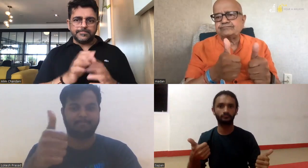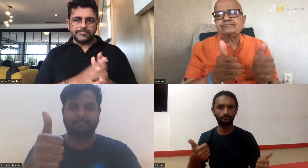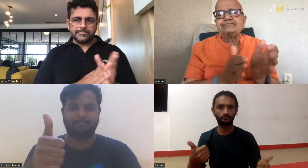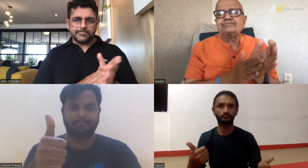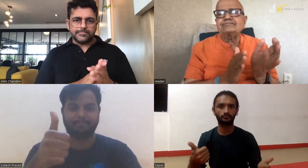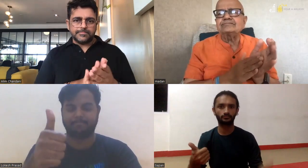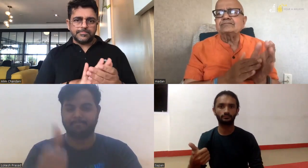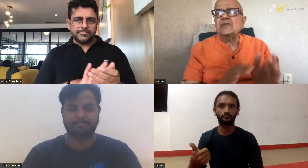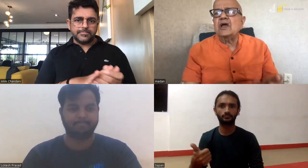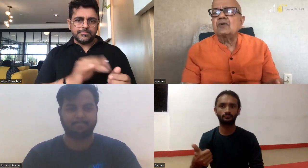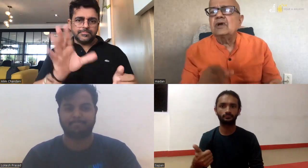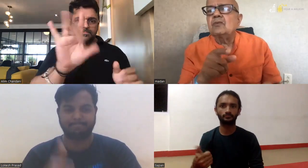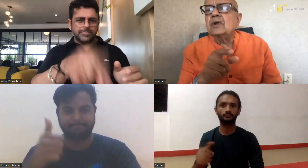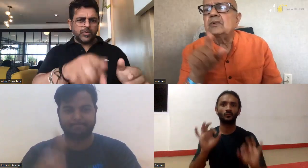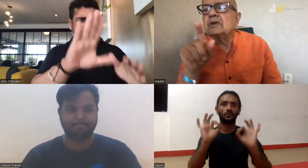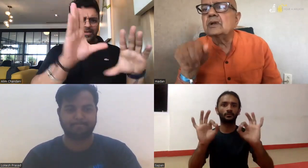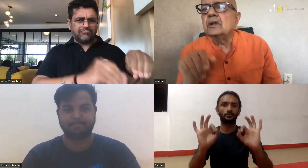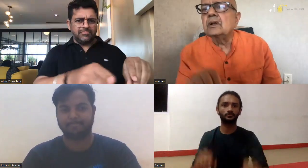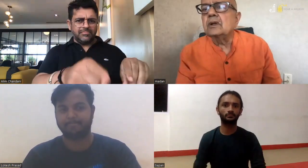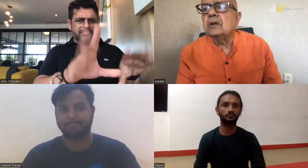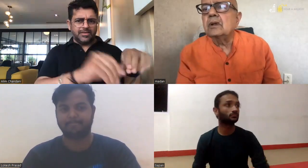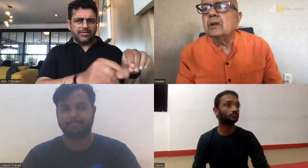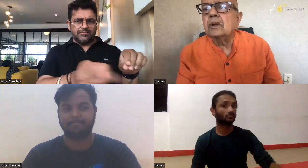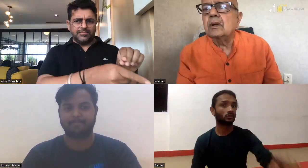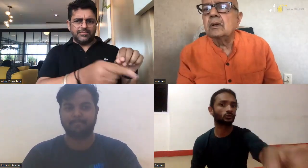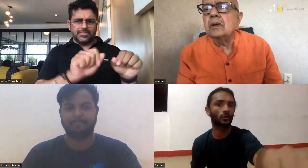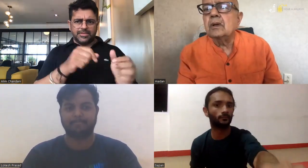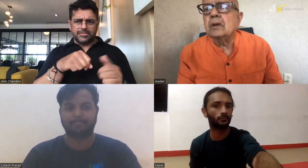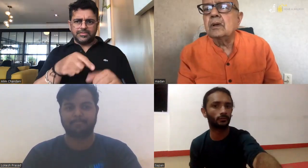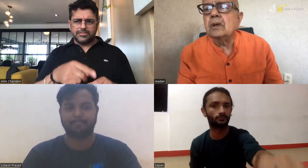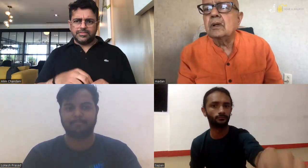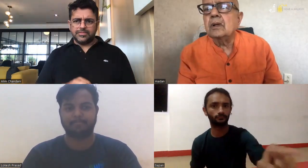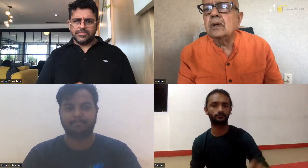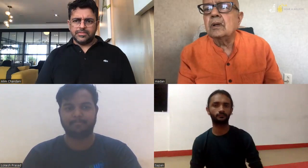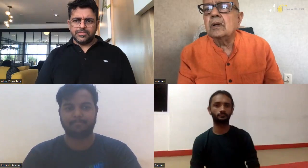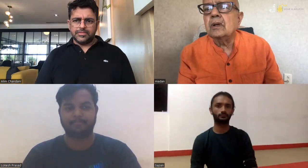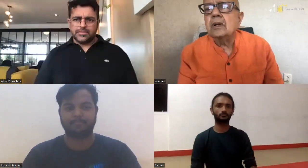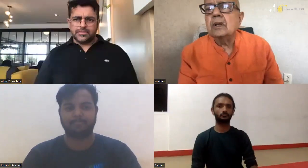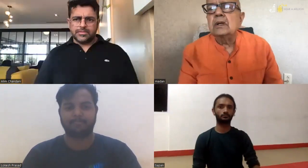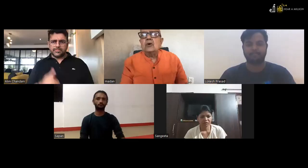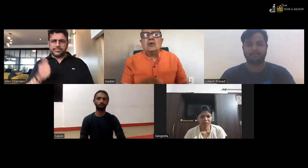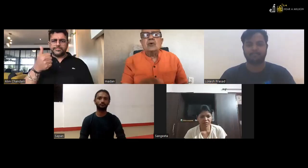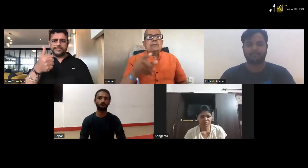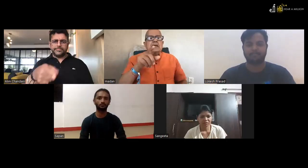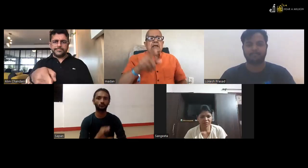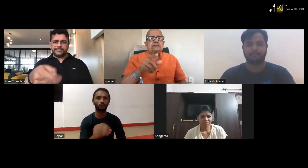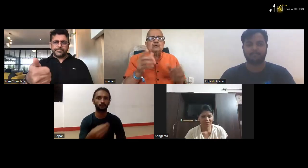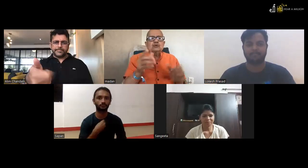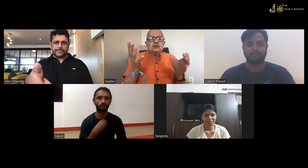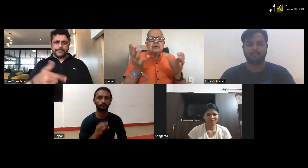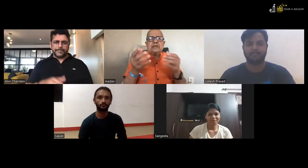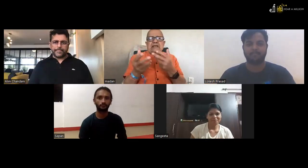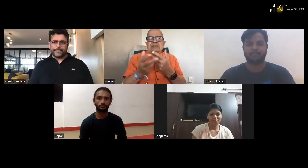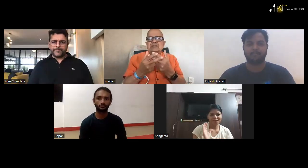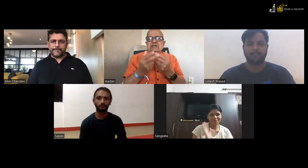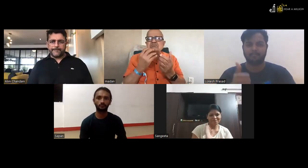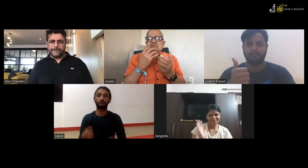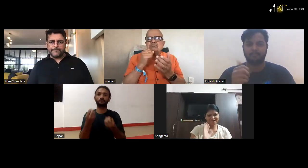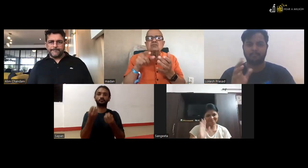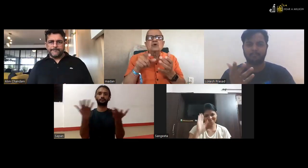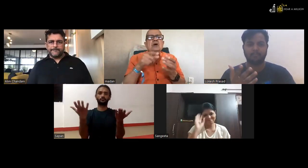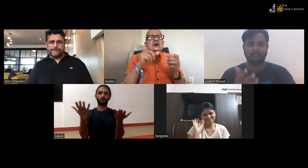See, I think to grab hearing person's attention here, uh, like Dr. Randhawa,